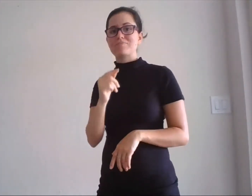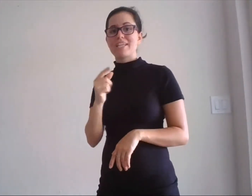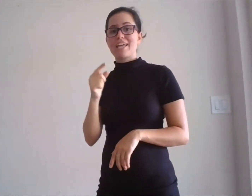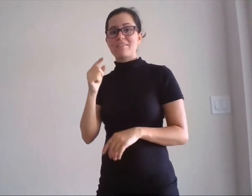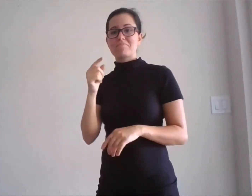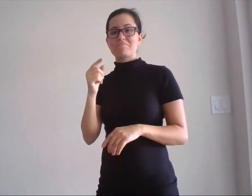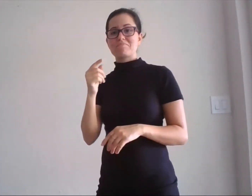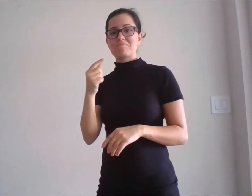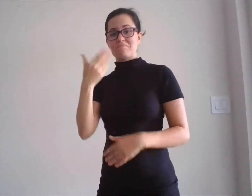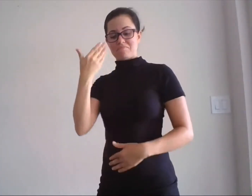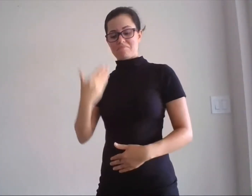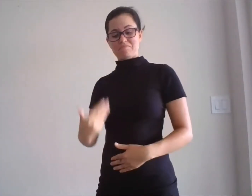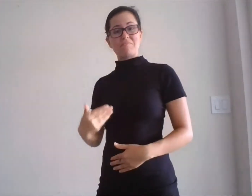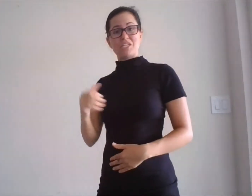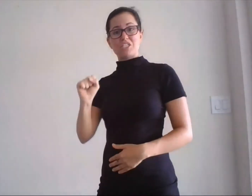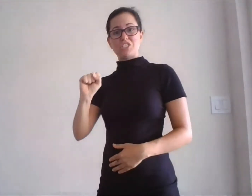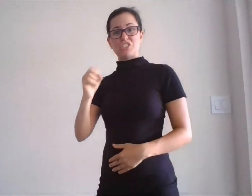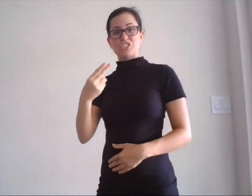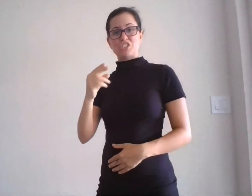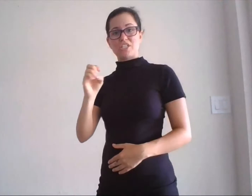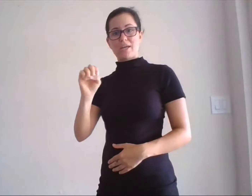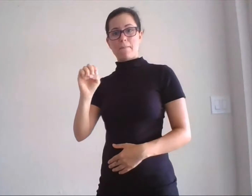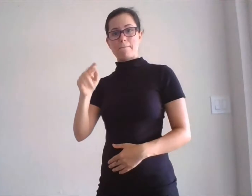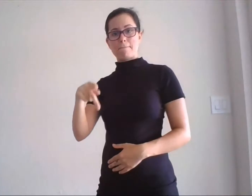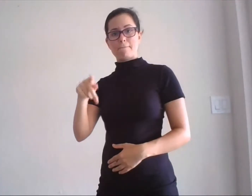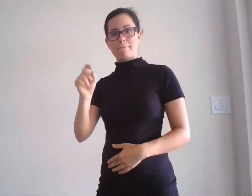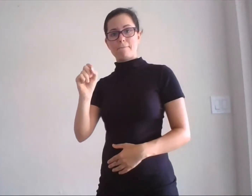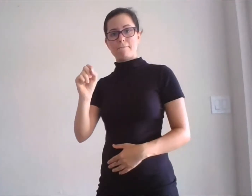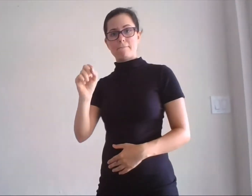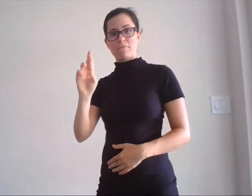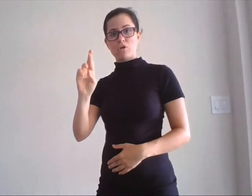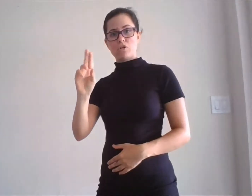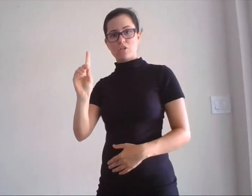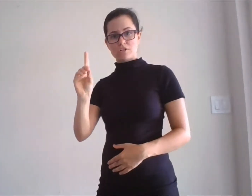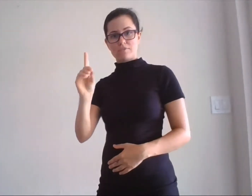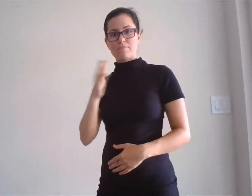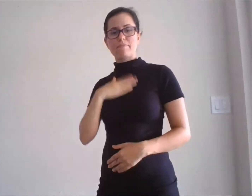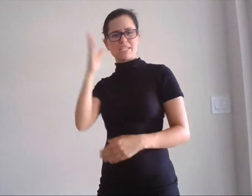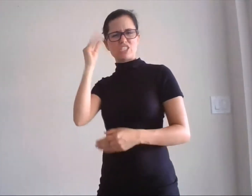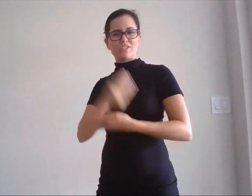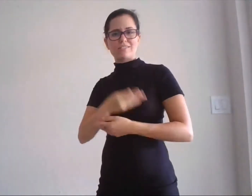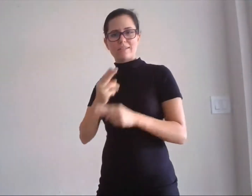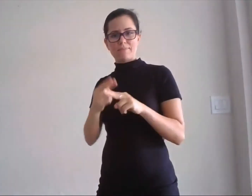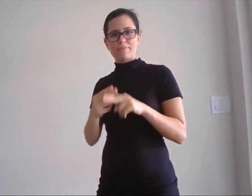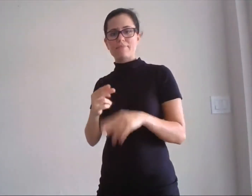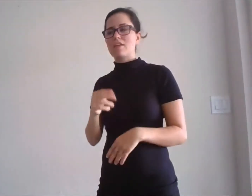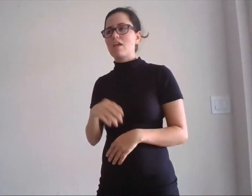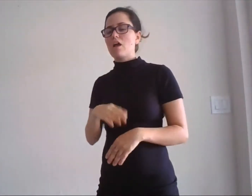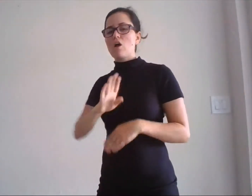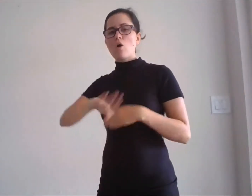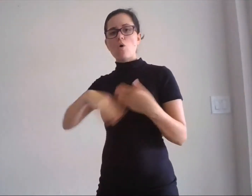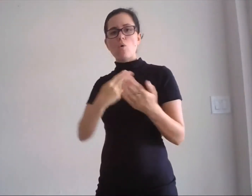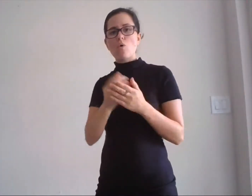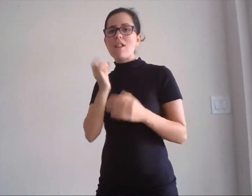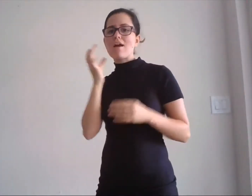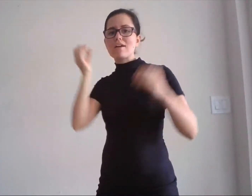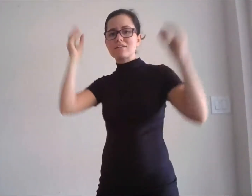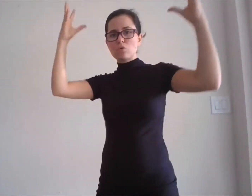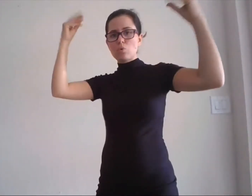the lights that can change color turn to violet, his favorite color. Okay. And then Bruno Mars Versace on the